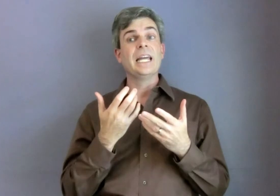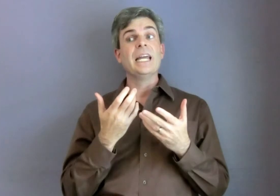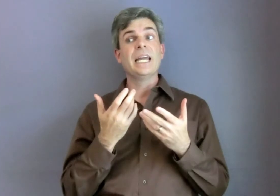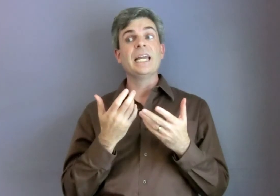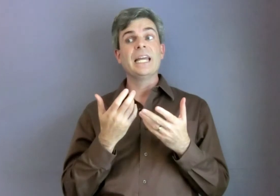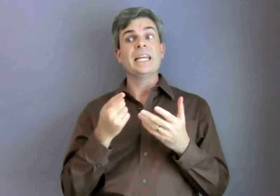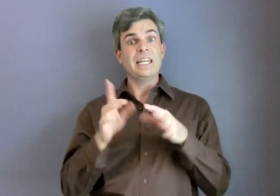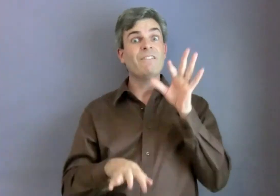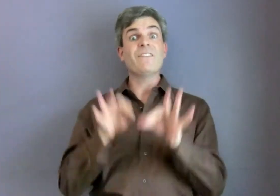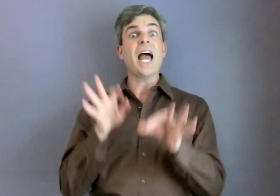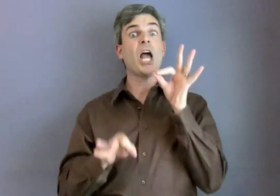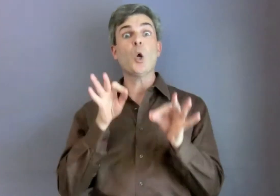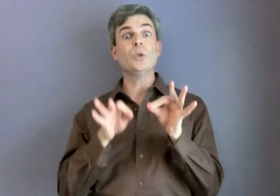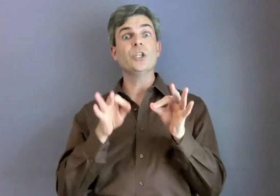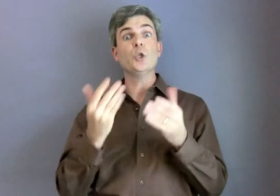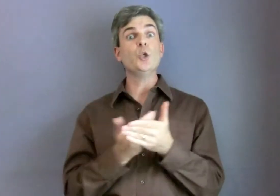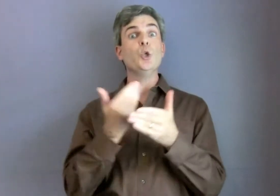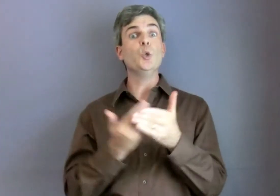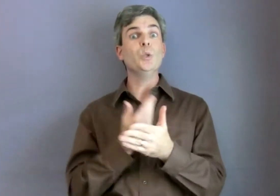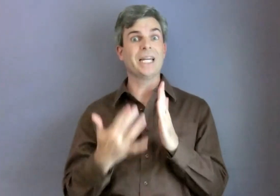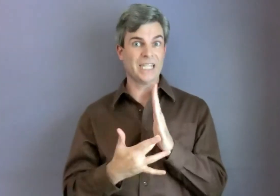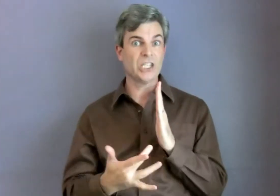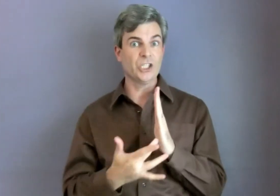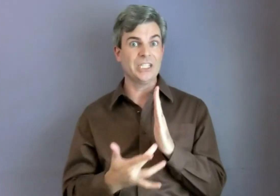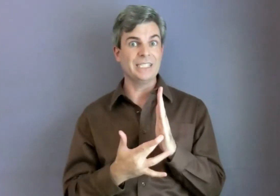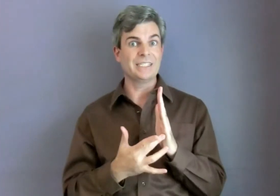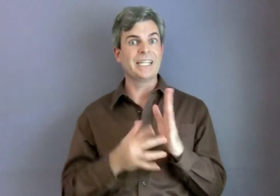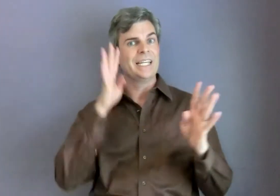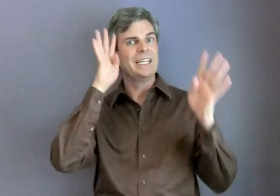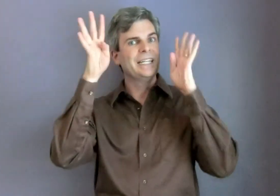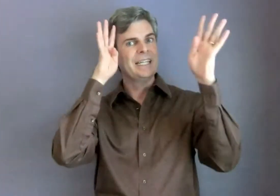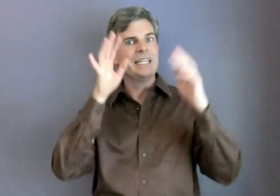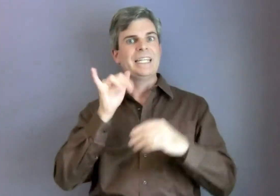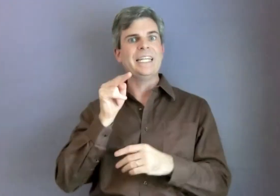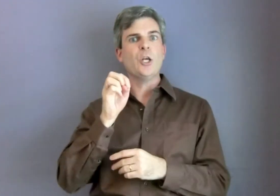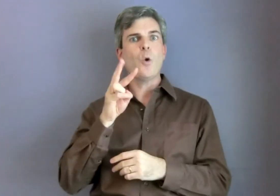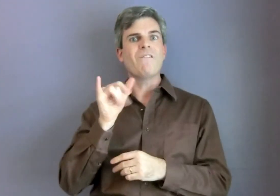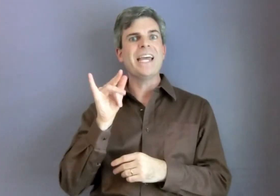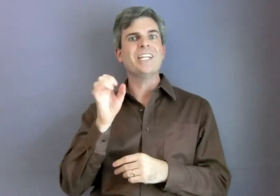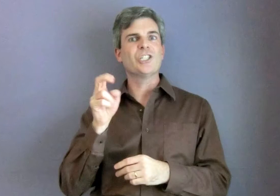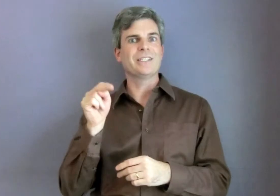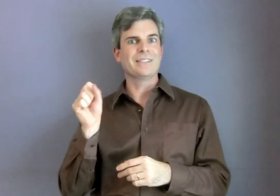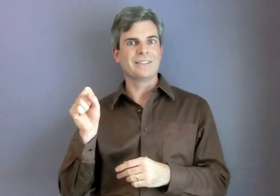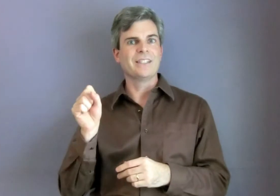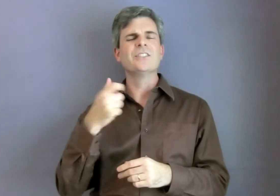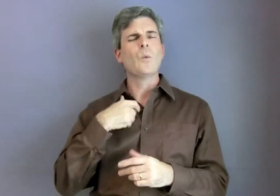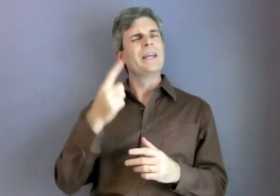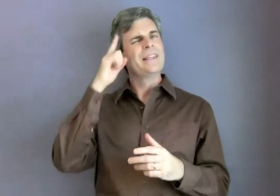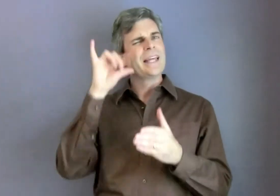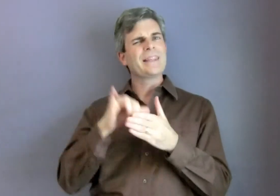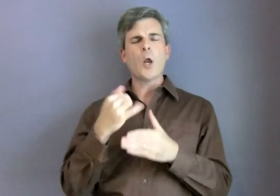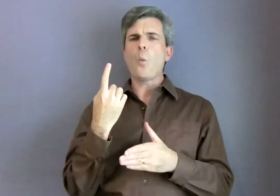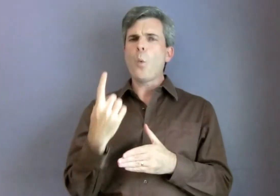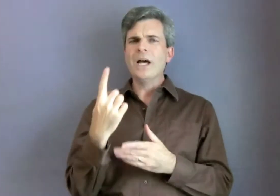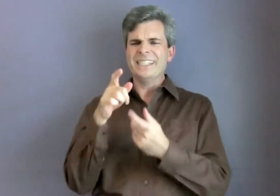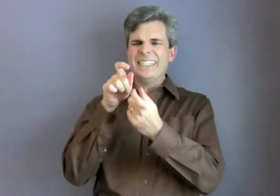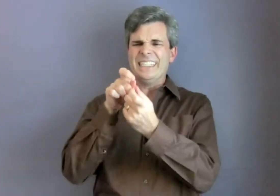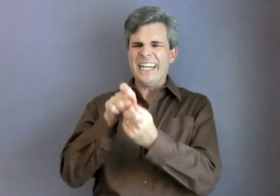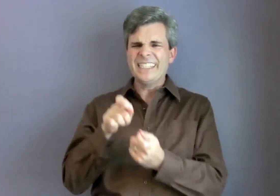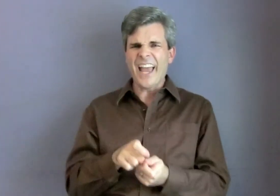innovations. So you know, I think this one detail went past people really quick. Tell a